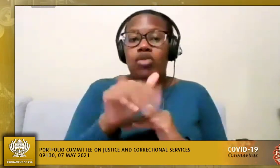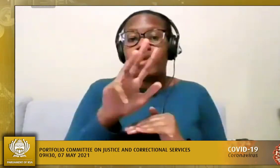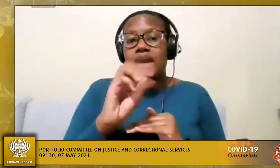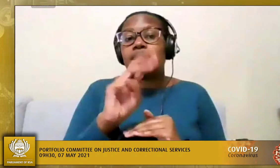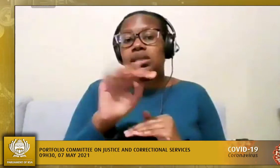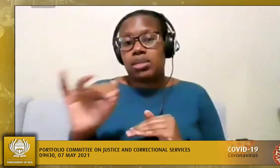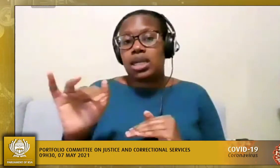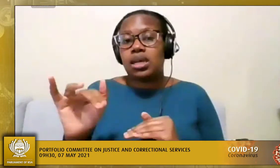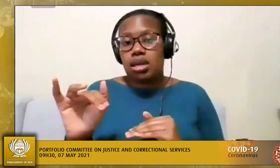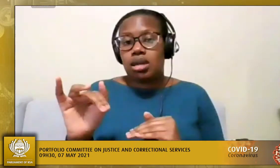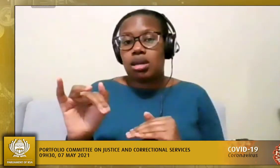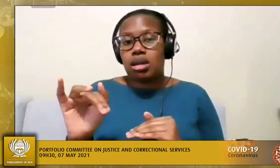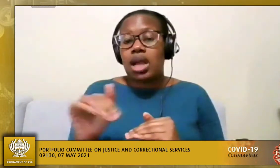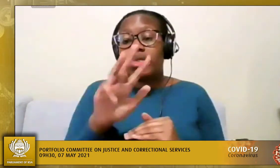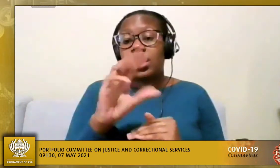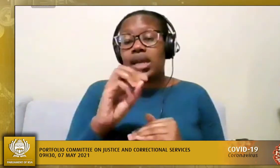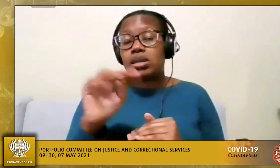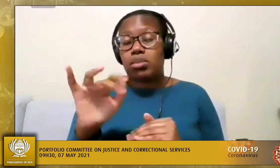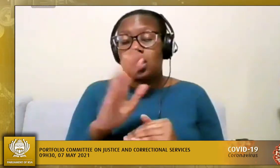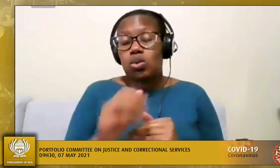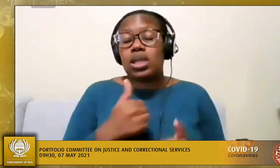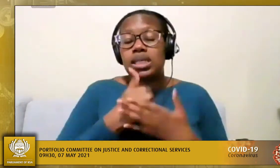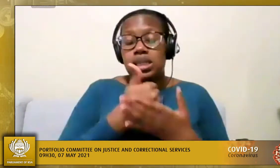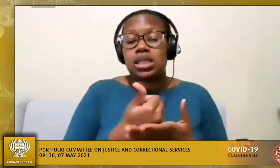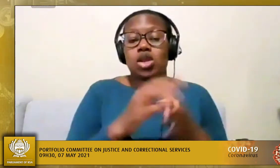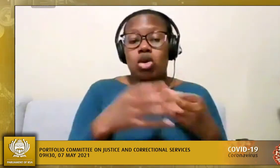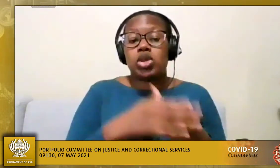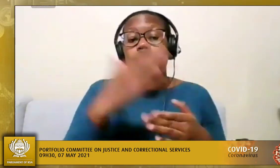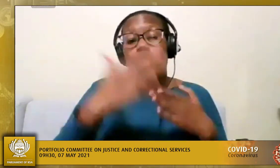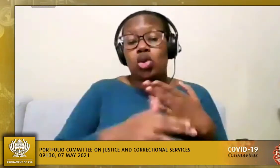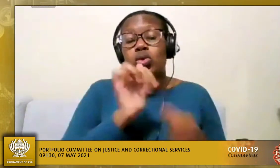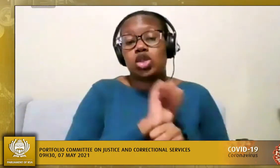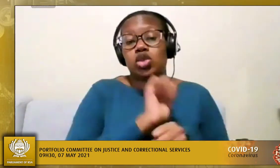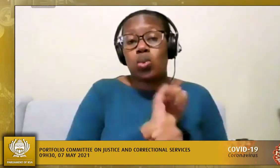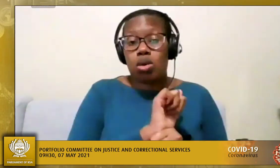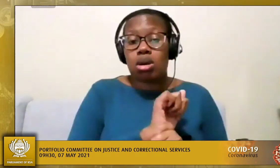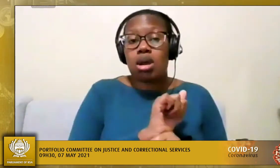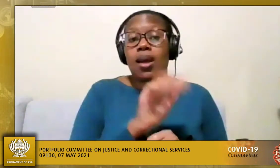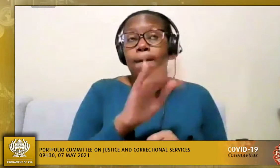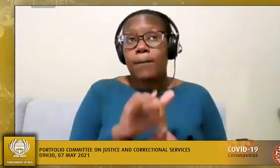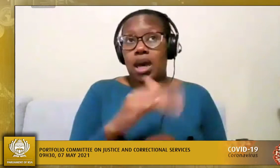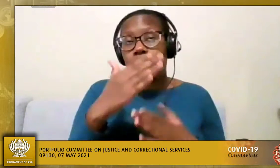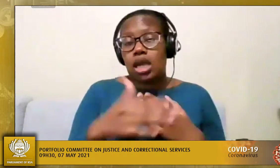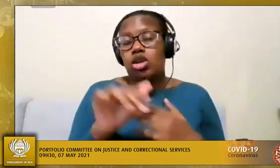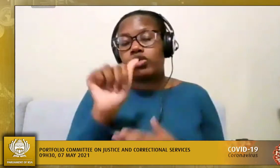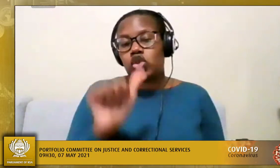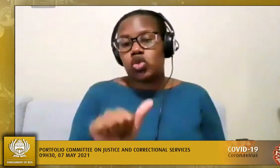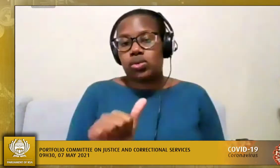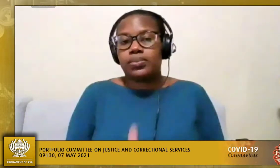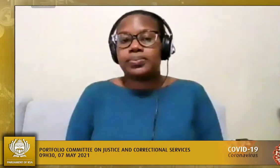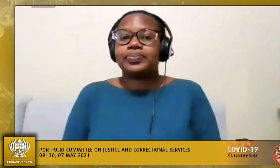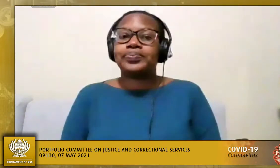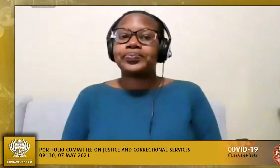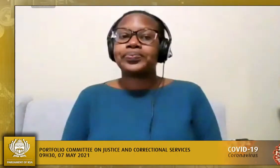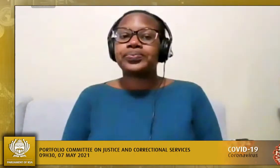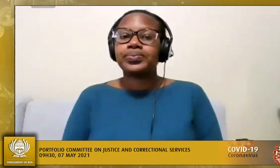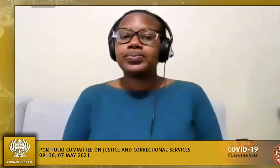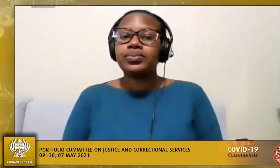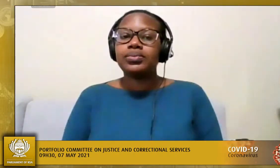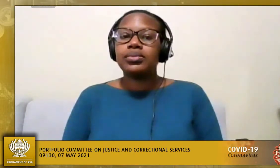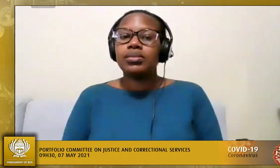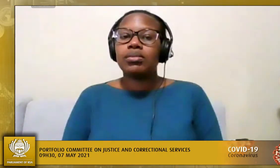that is my 90 million will assist the commission to conclude its work by the end of uh of June the